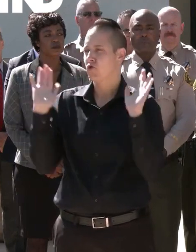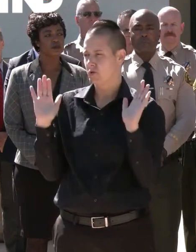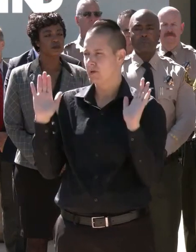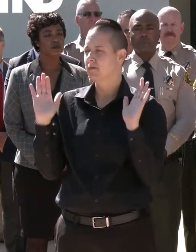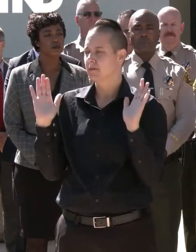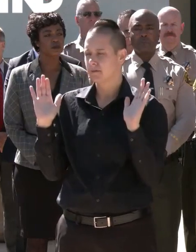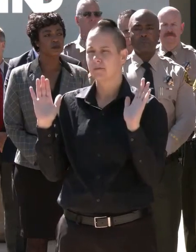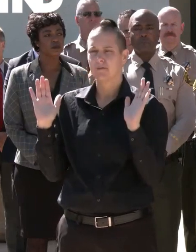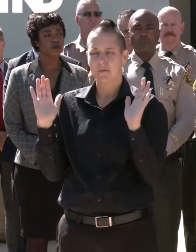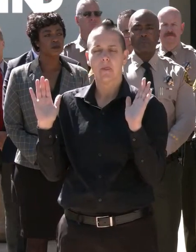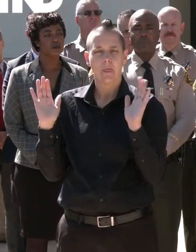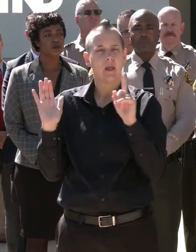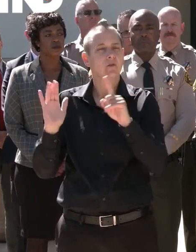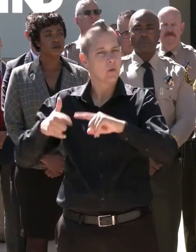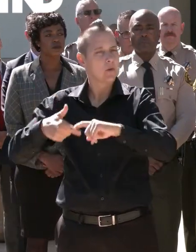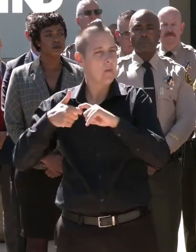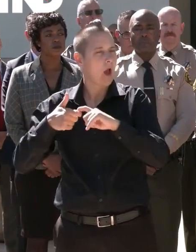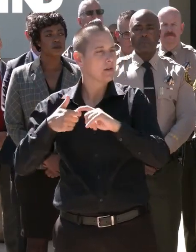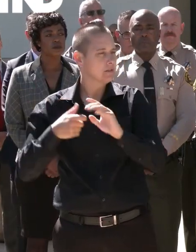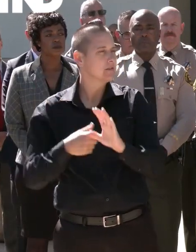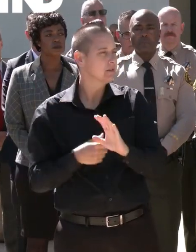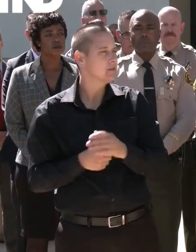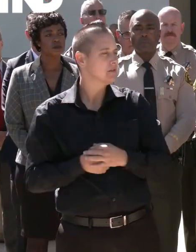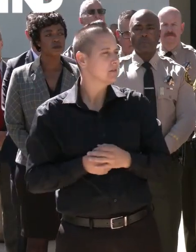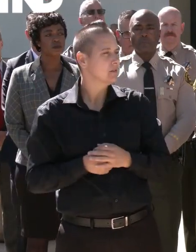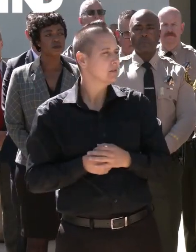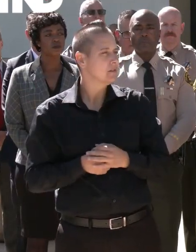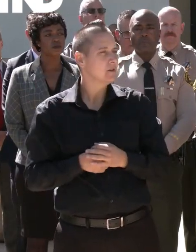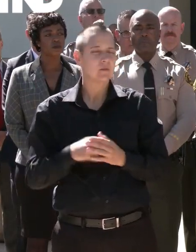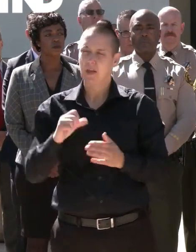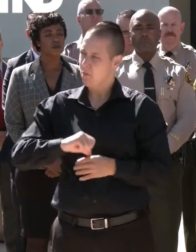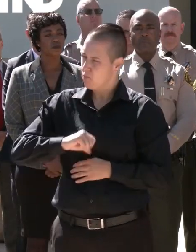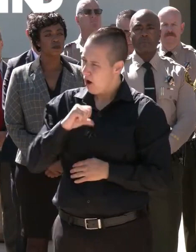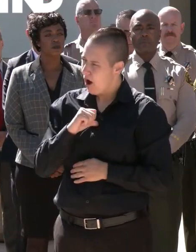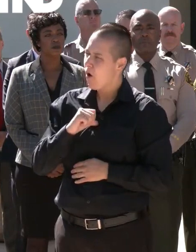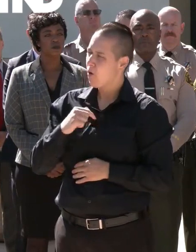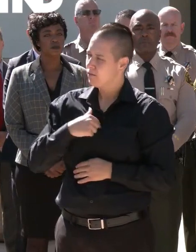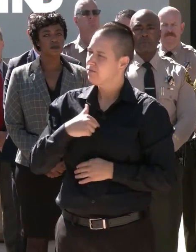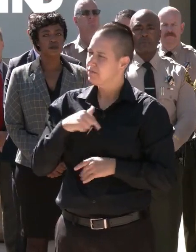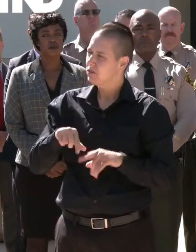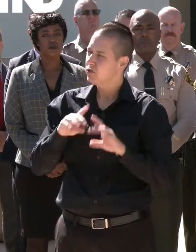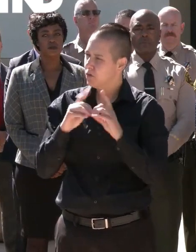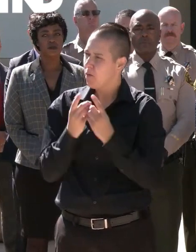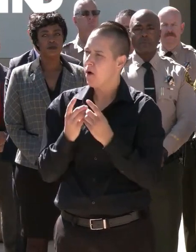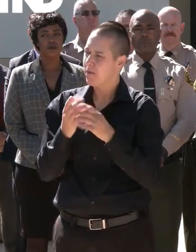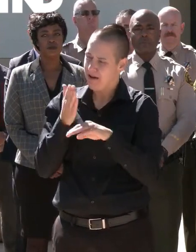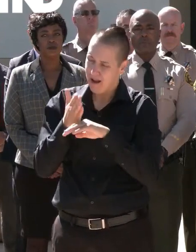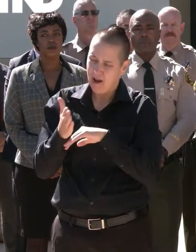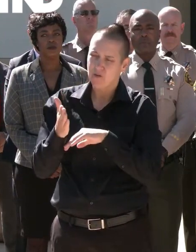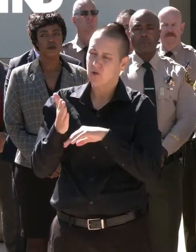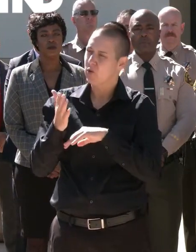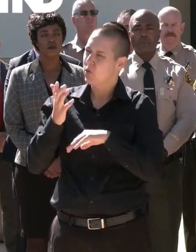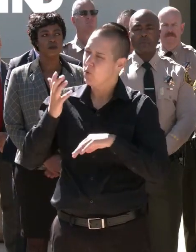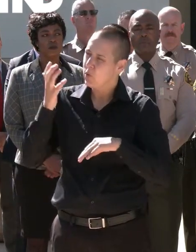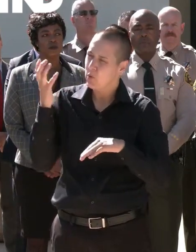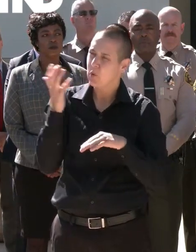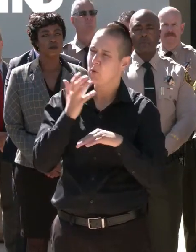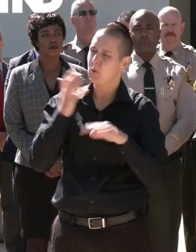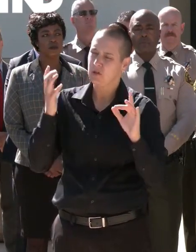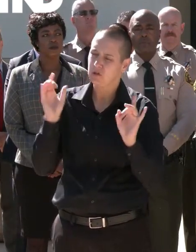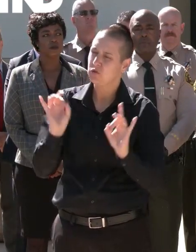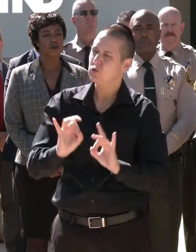surrendered. And I want to take a pause here for a second when I talk about how proud I am of this department after a significant